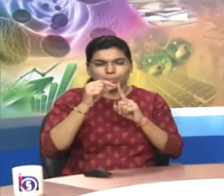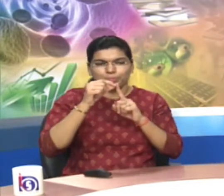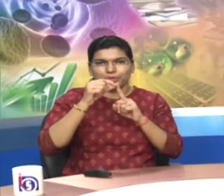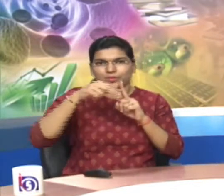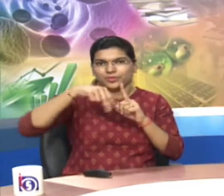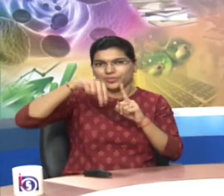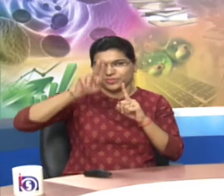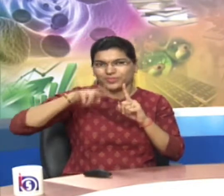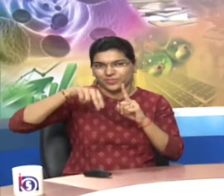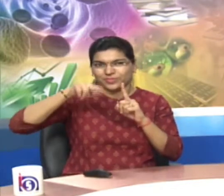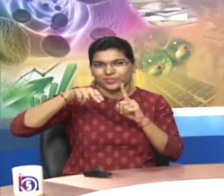We all know that